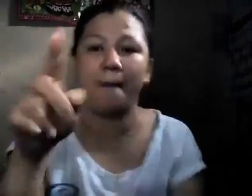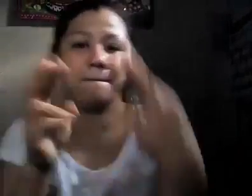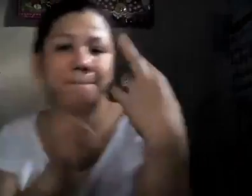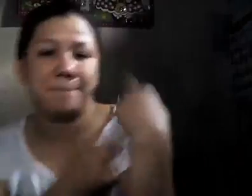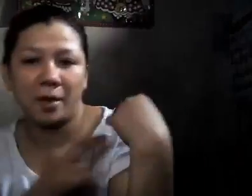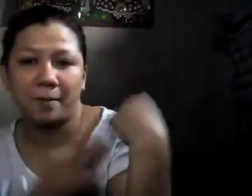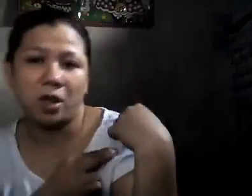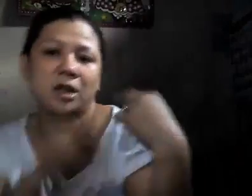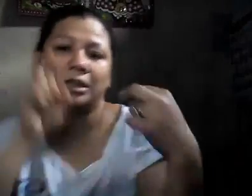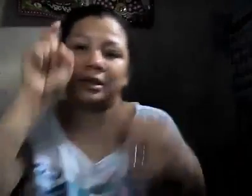nilbay bear red. Wala tayo